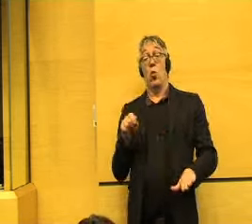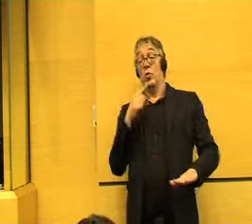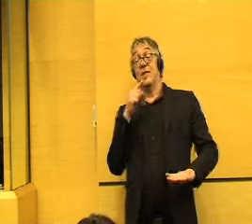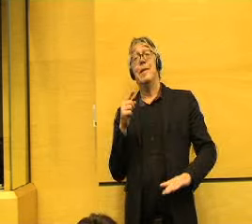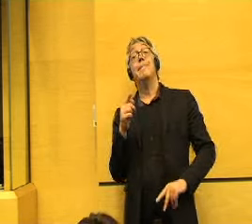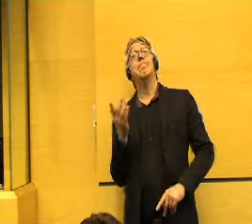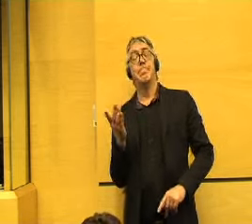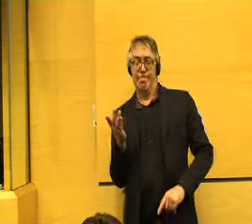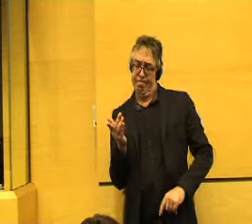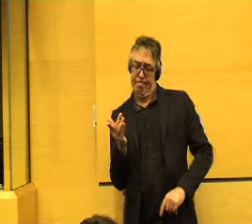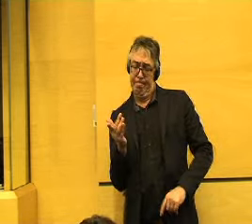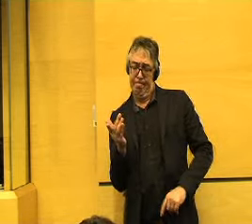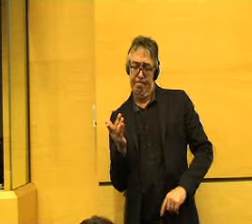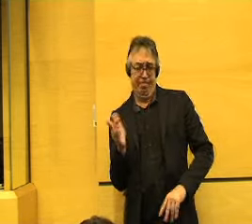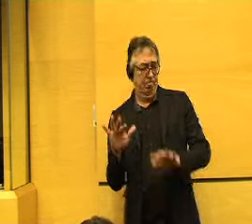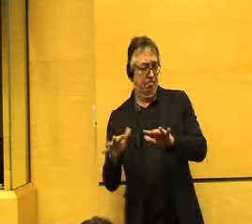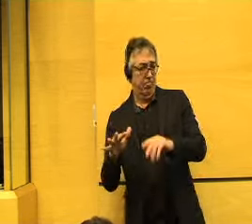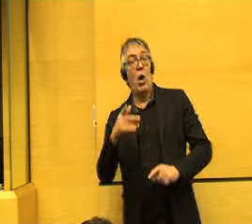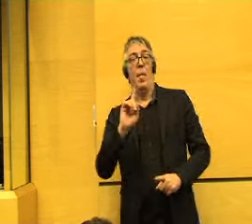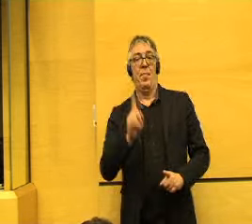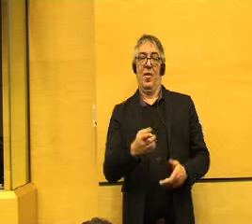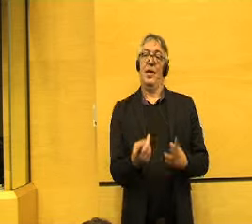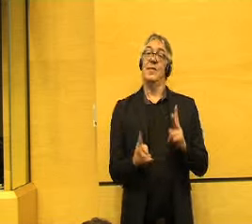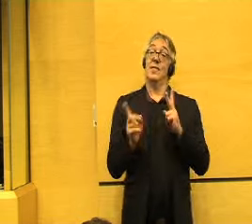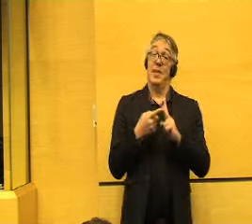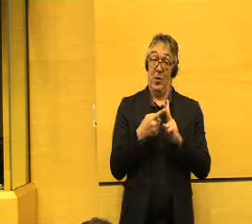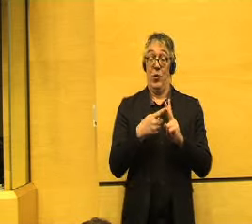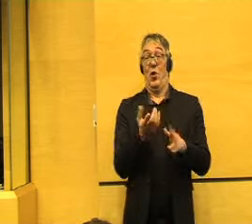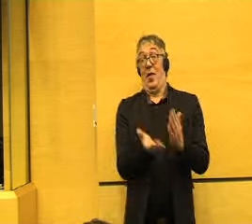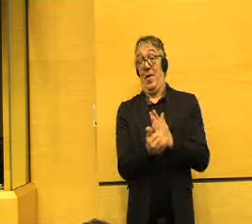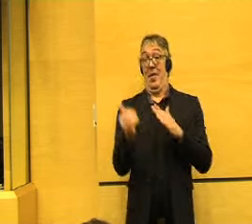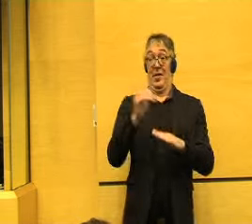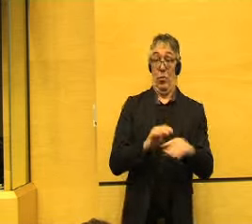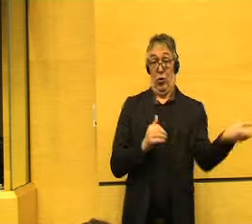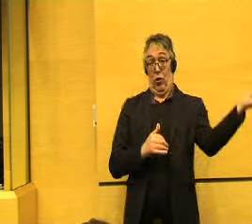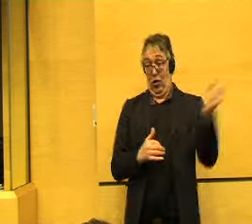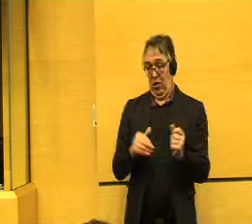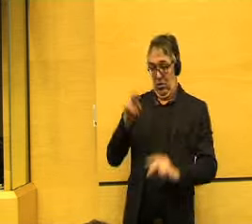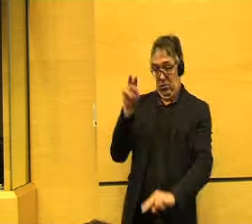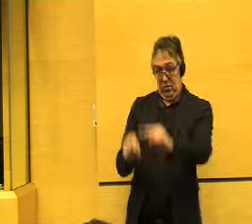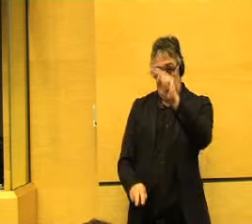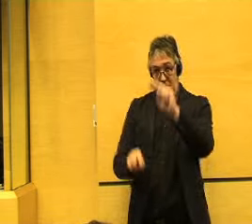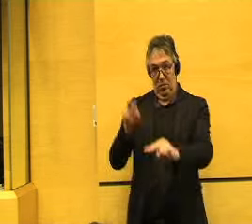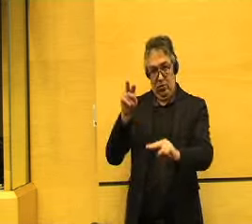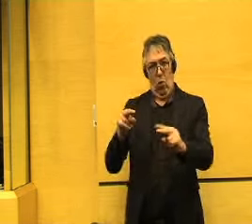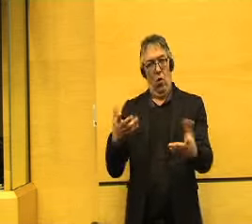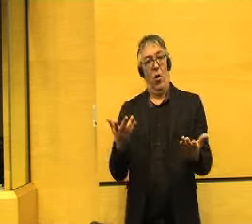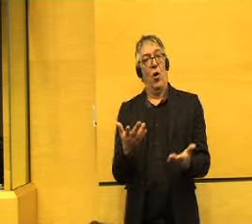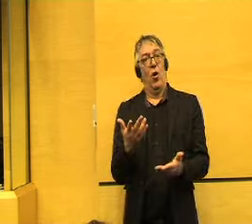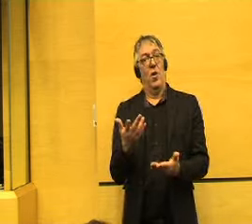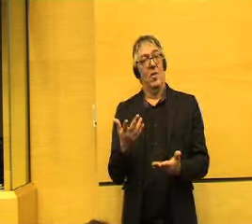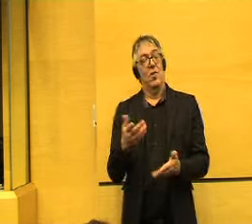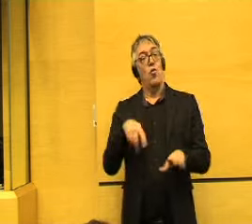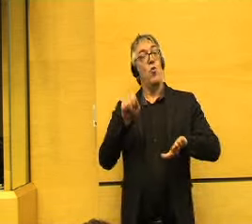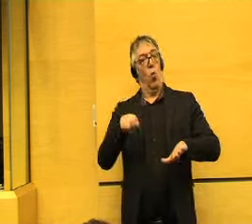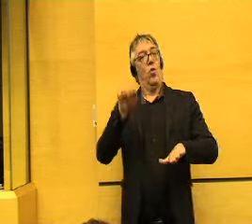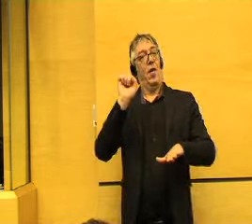court correctly understanding and give true and fair consideration to persons